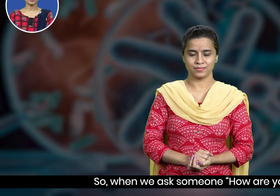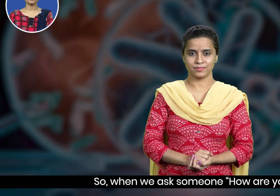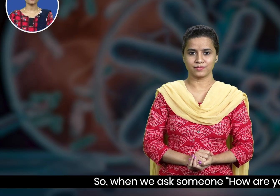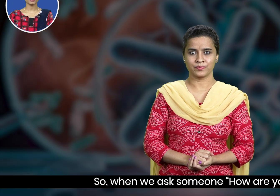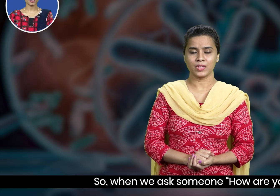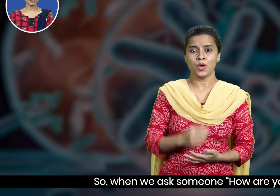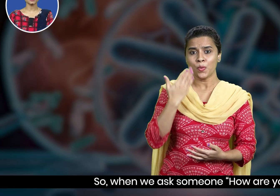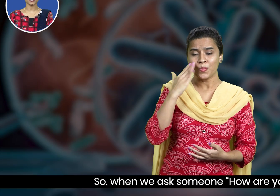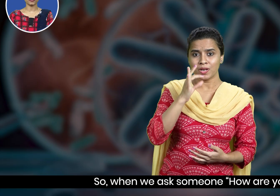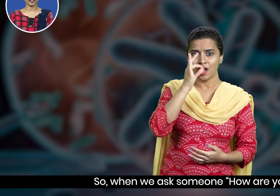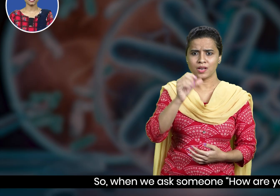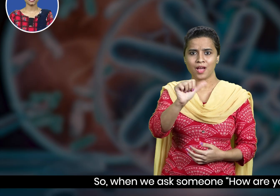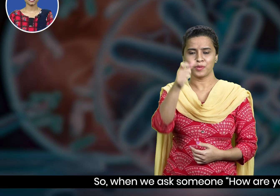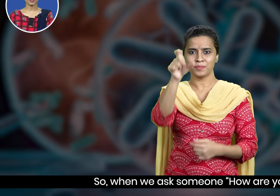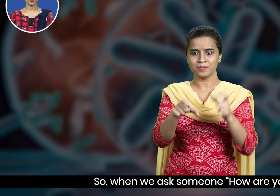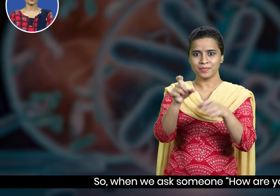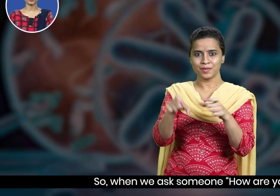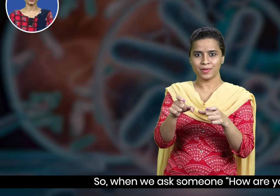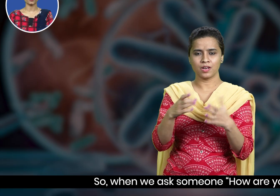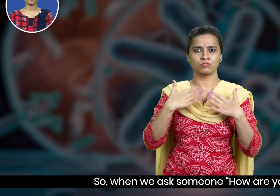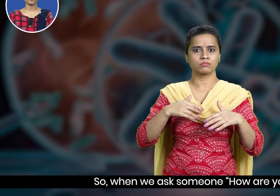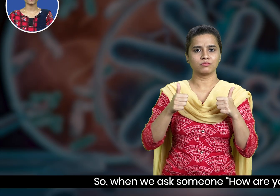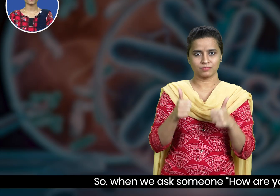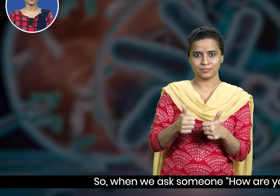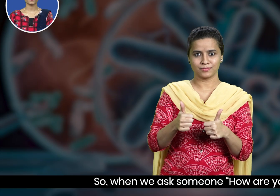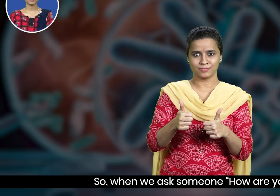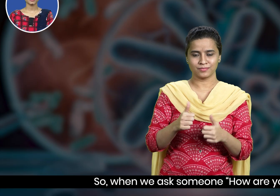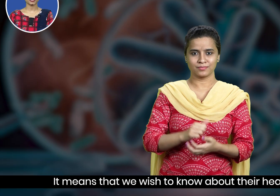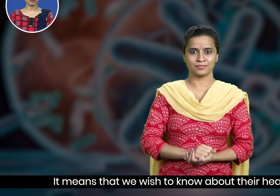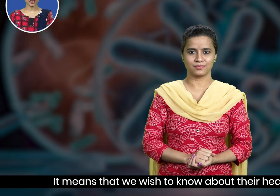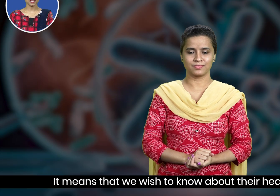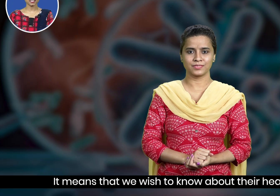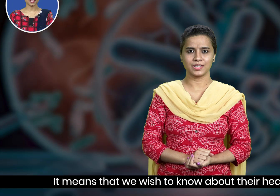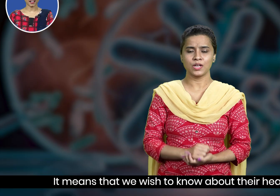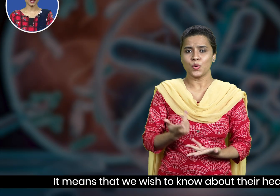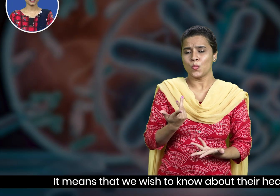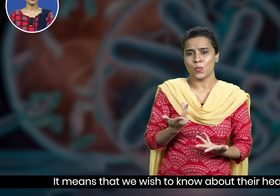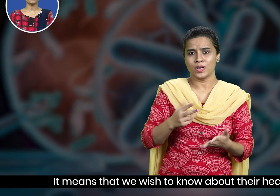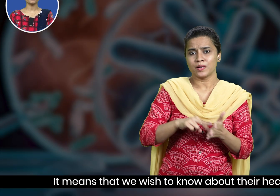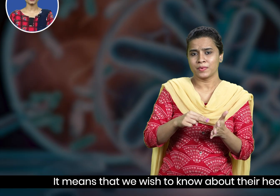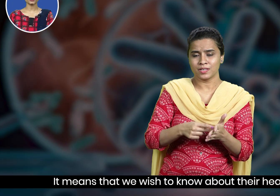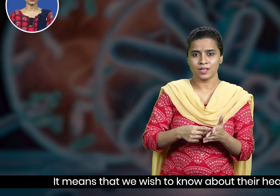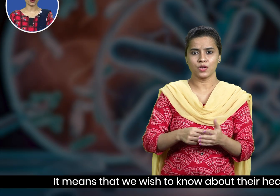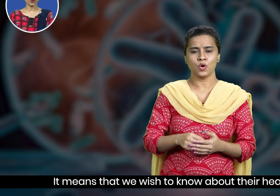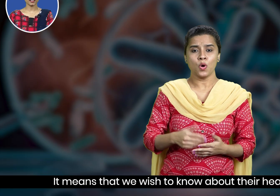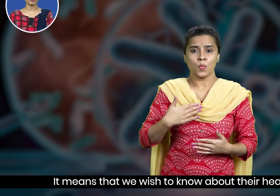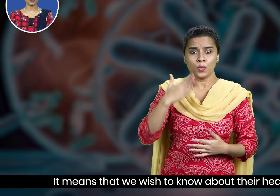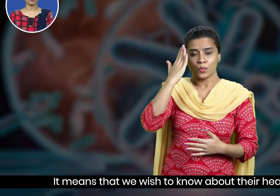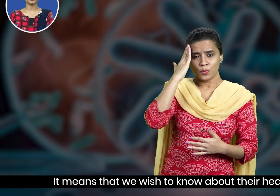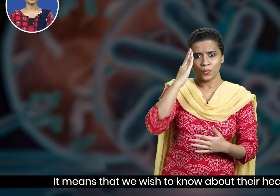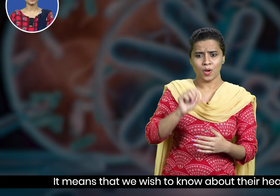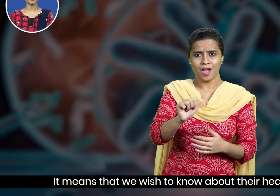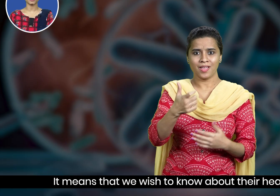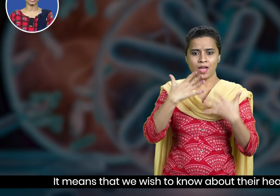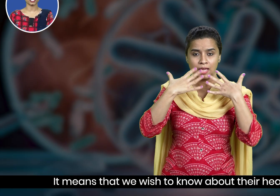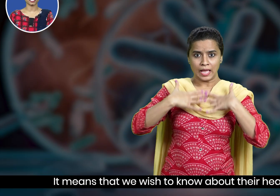So, when we ask someone, how are you? It means that we wish to know about